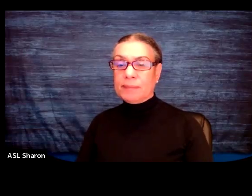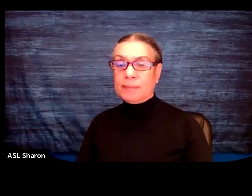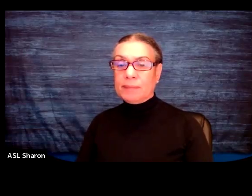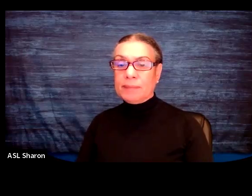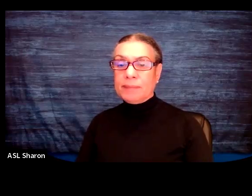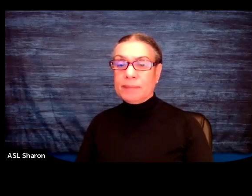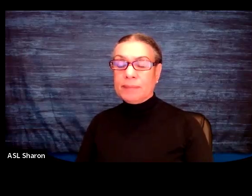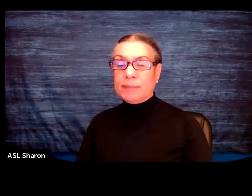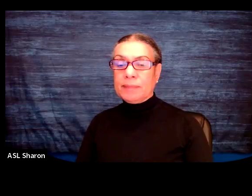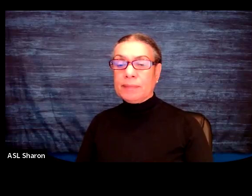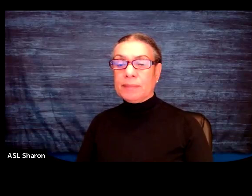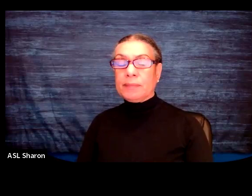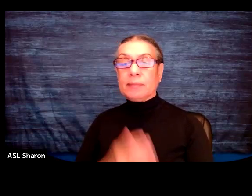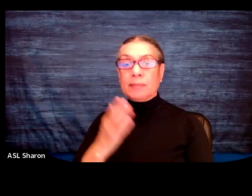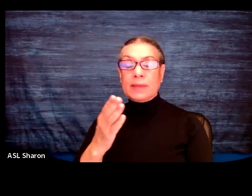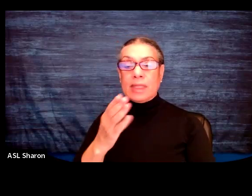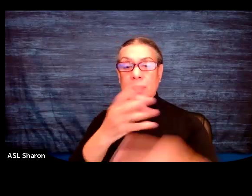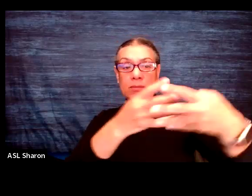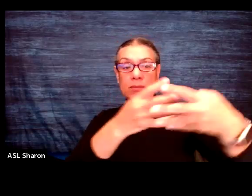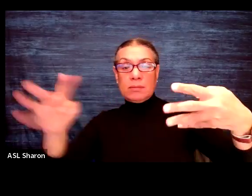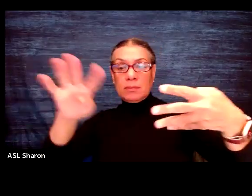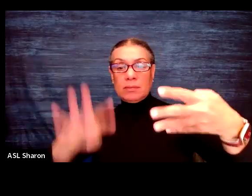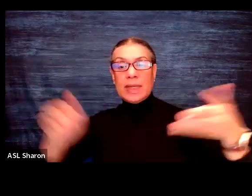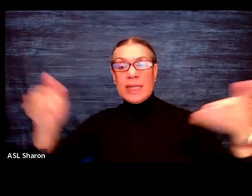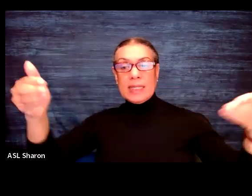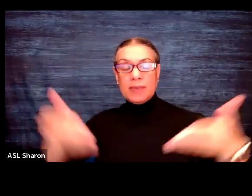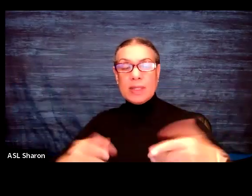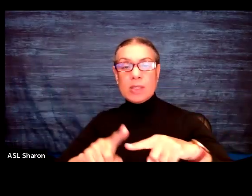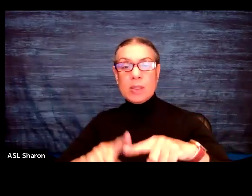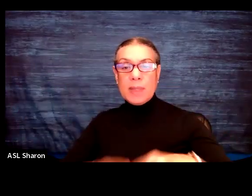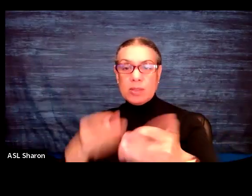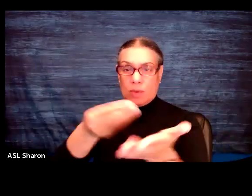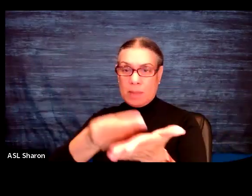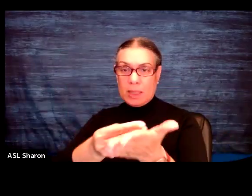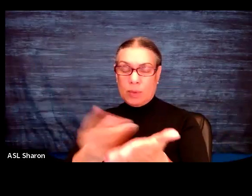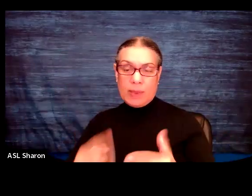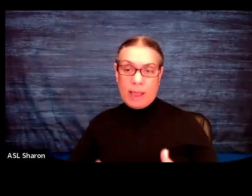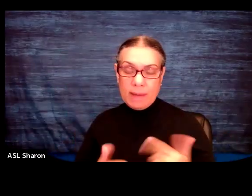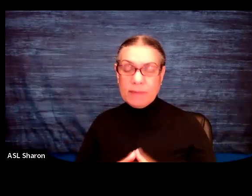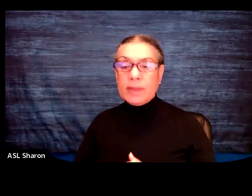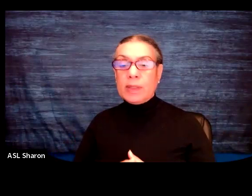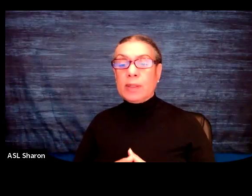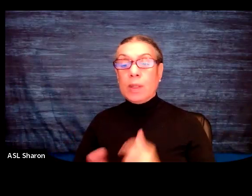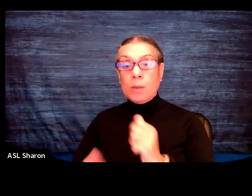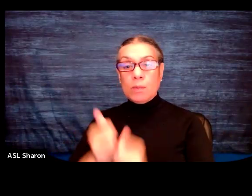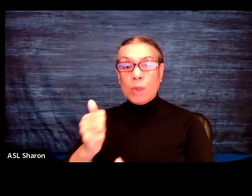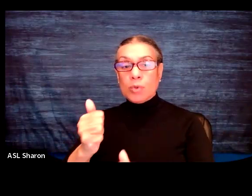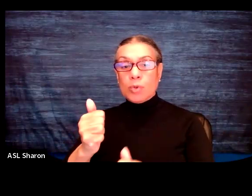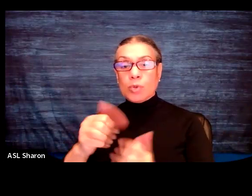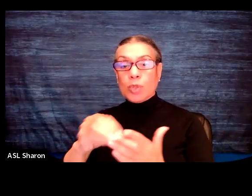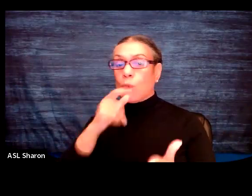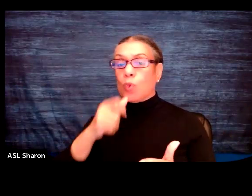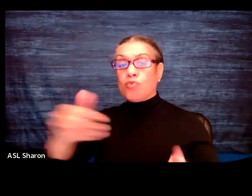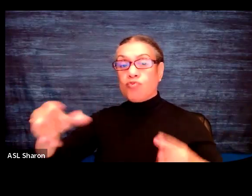And finally, this slide shows the invitation rate by socioeconomic tier. or the percentage of applicants in each tier that received